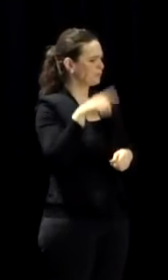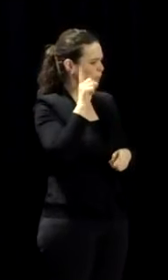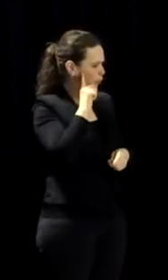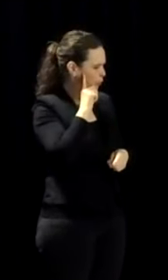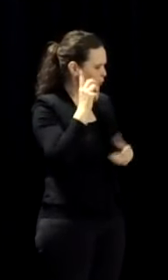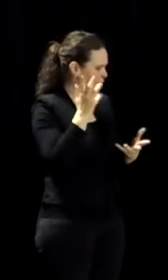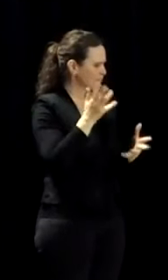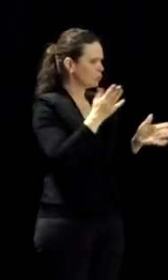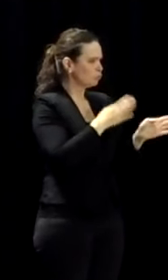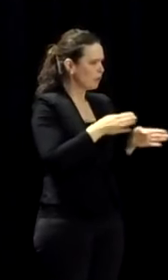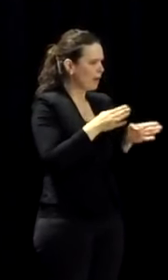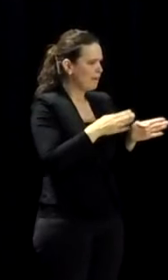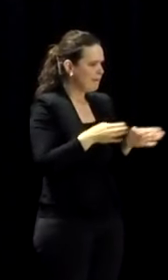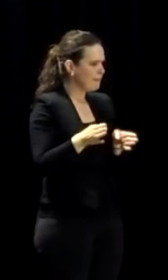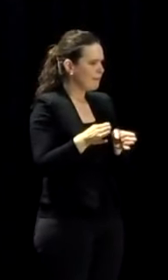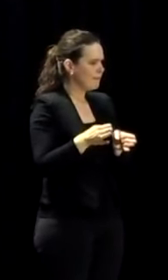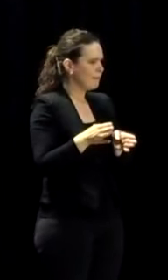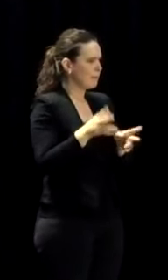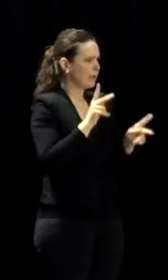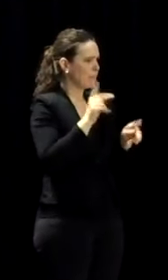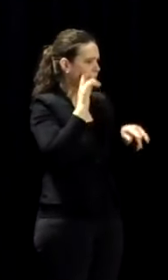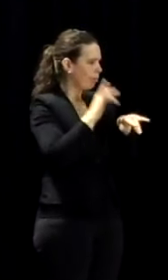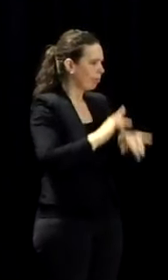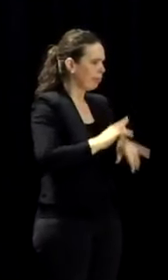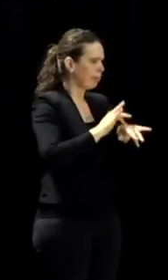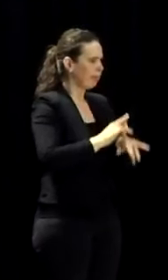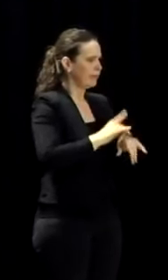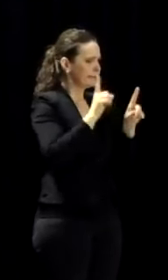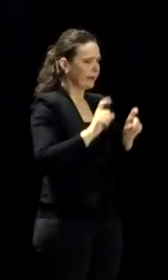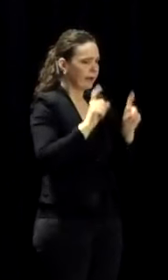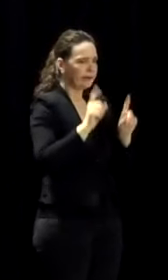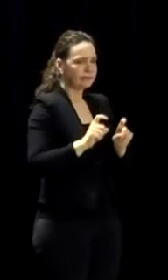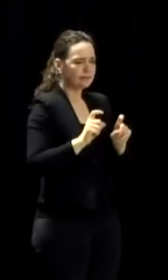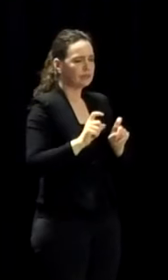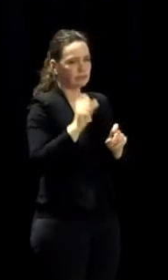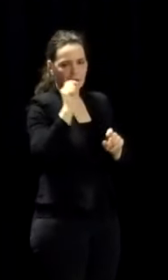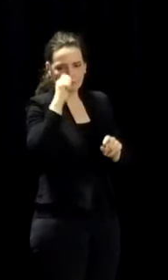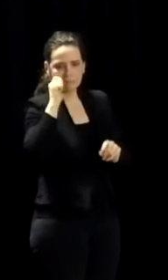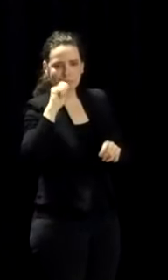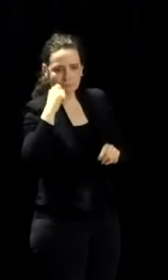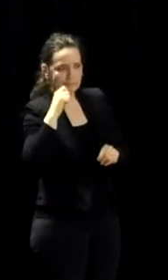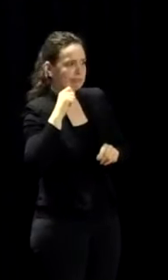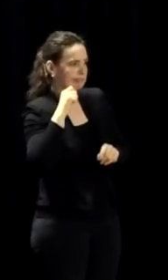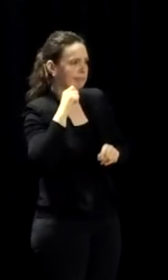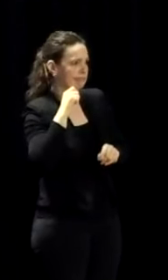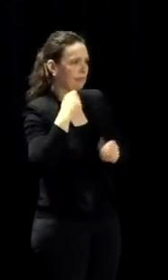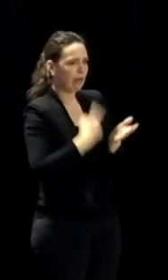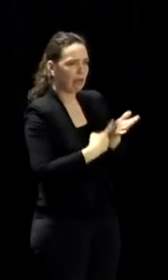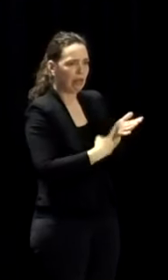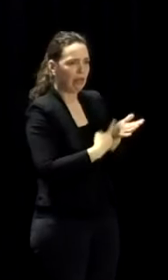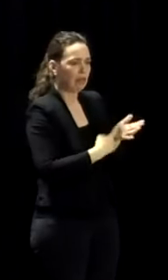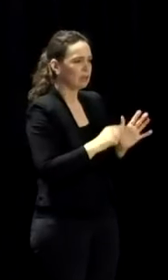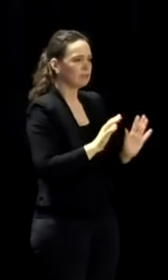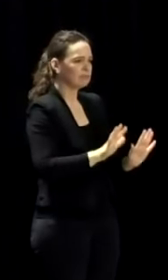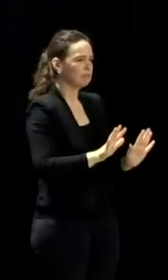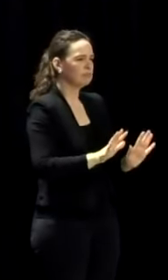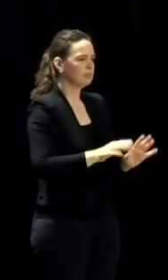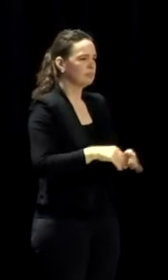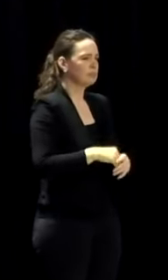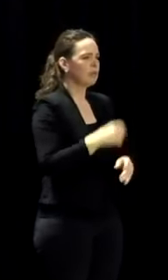testing, and everybody talks about testing. And I just saw a couple more articles about testing. I think it's important that people understand the rules on